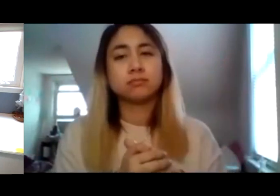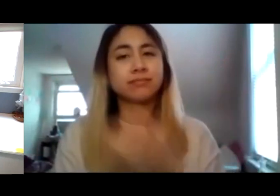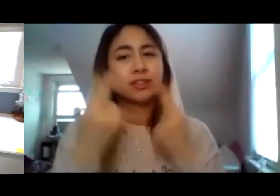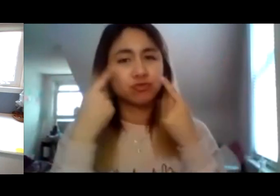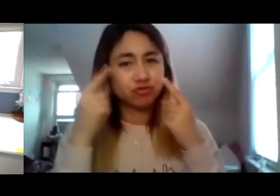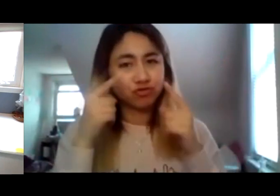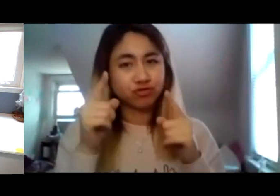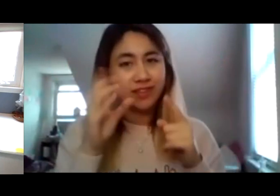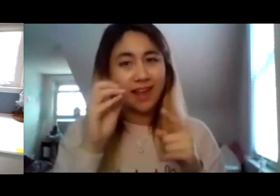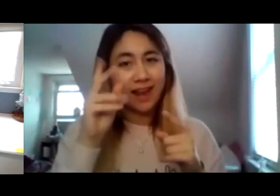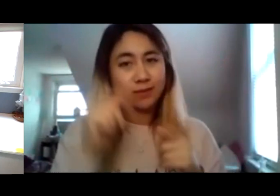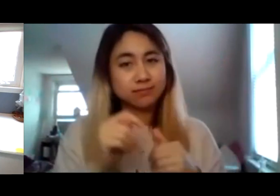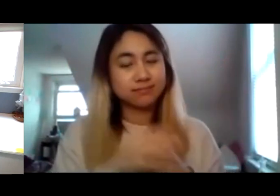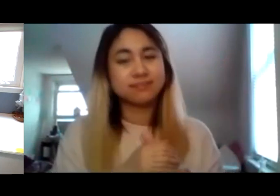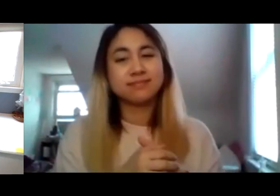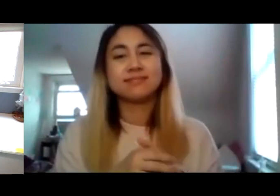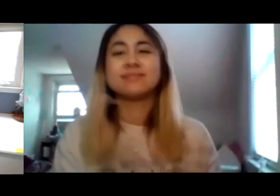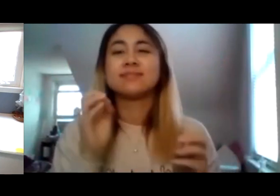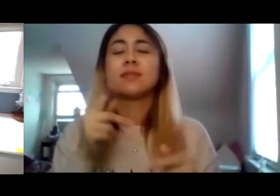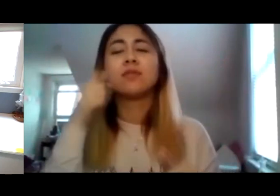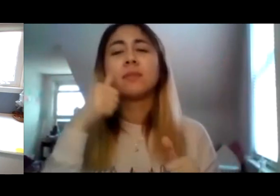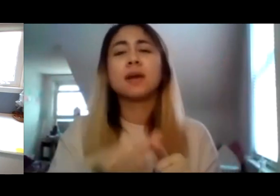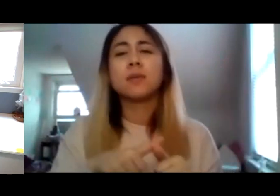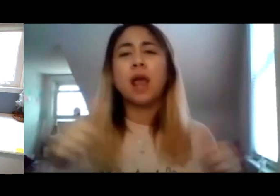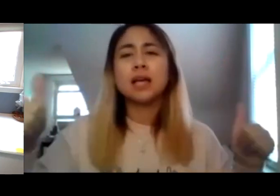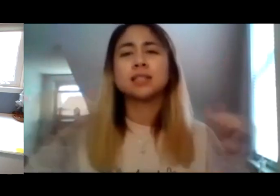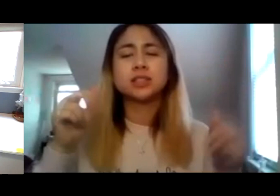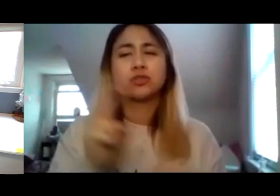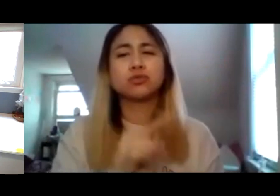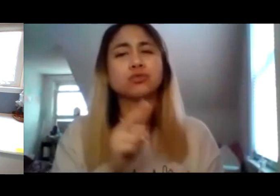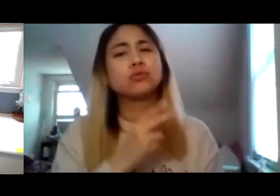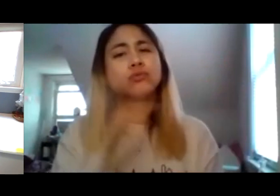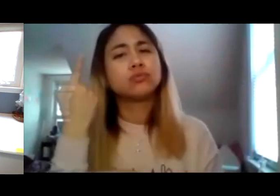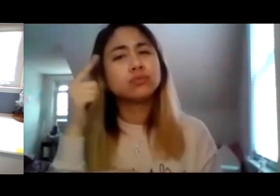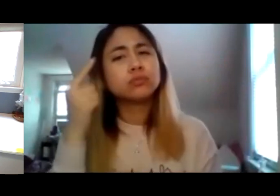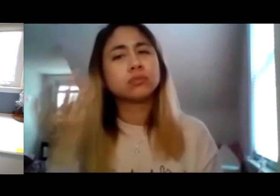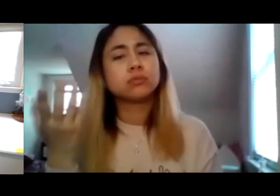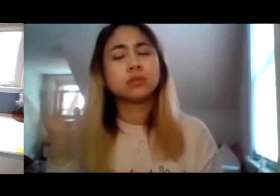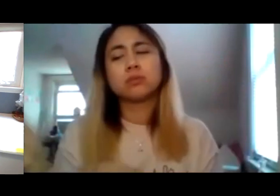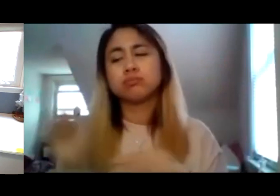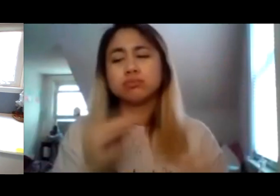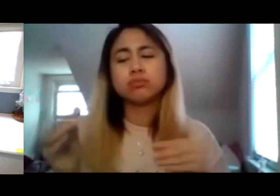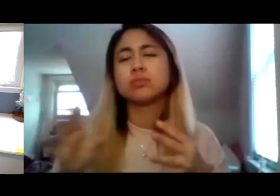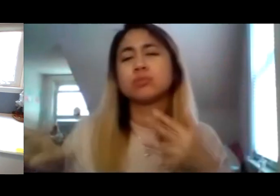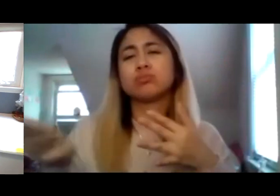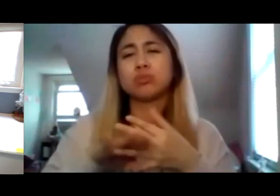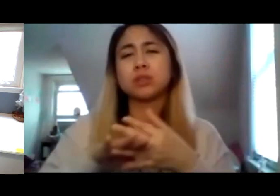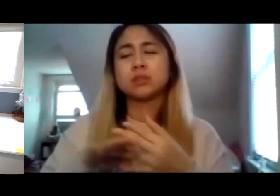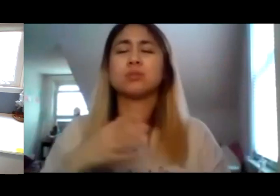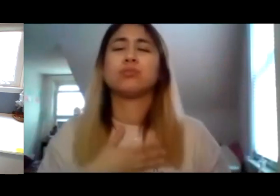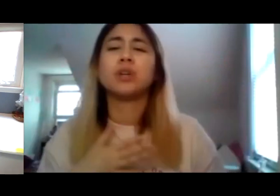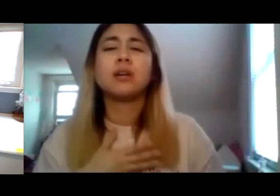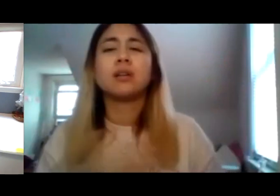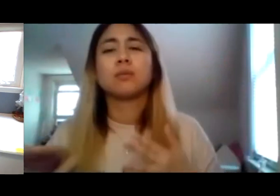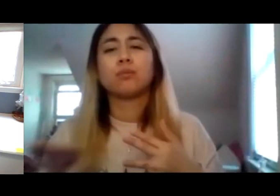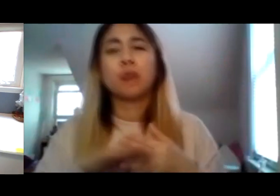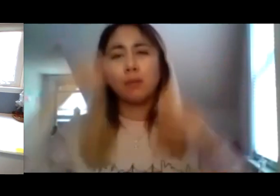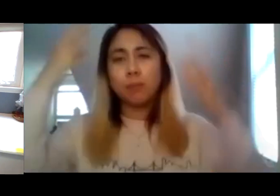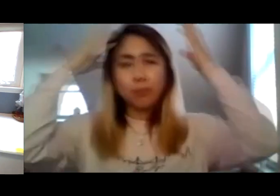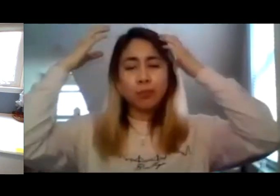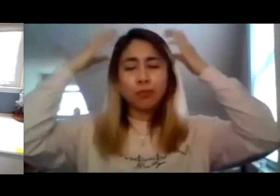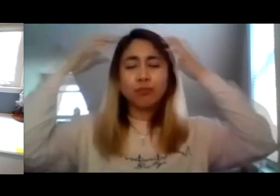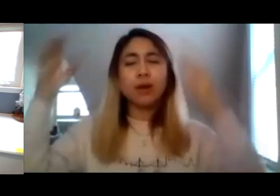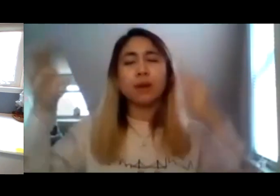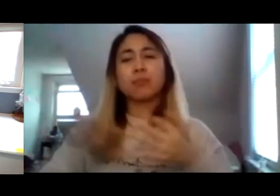out. Okay, remember, these are exercises that we can use as movement breaks, breathing breaks, brain breaks throughout the